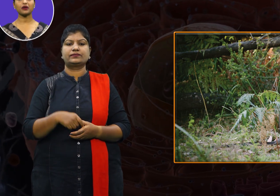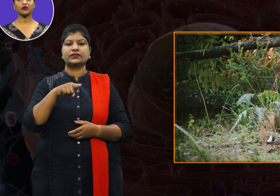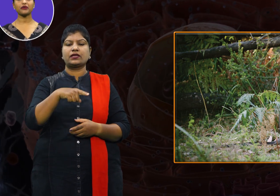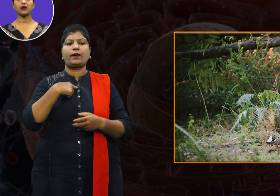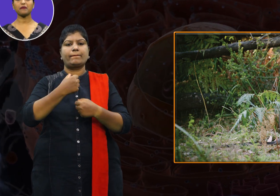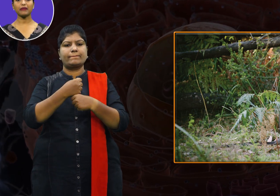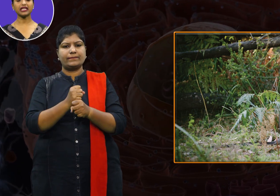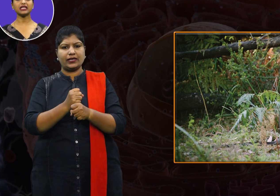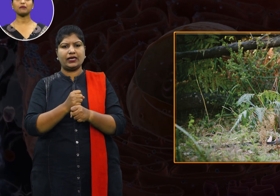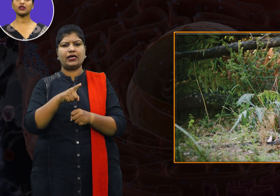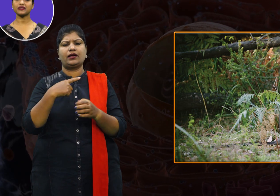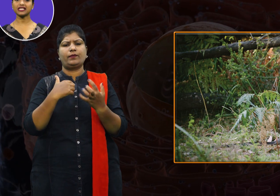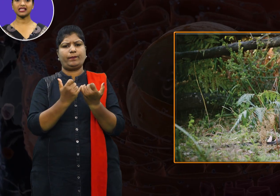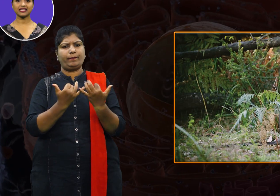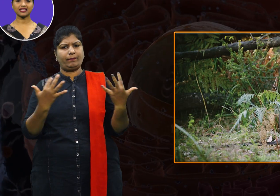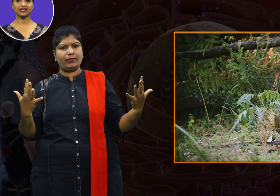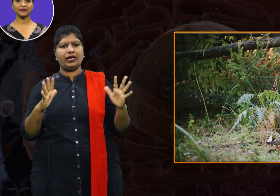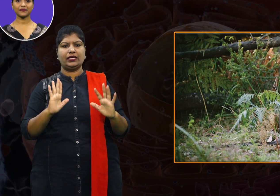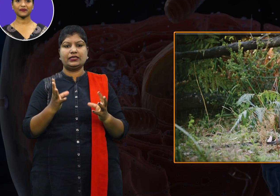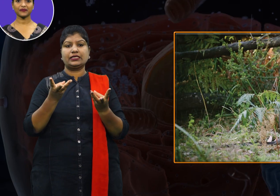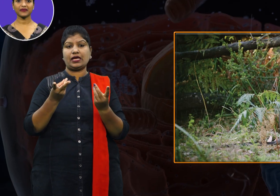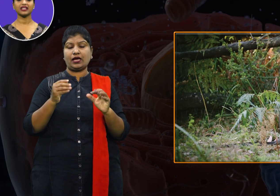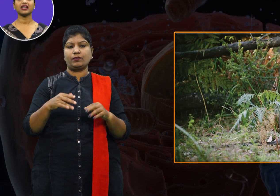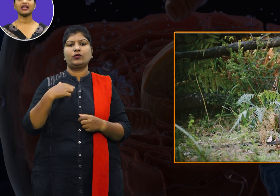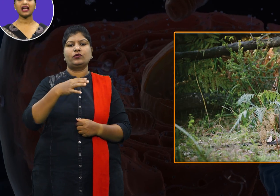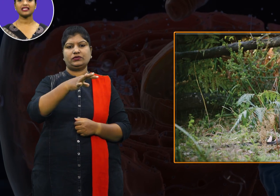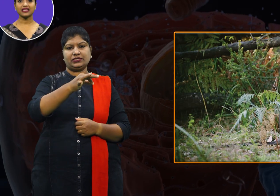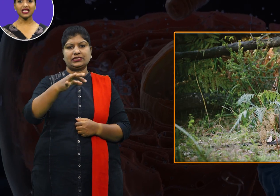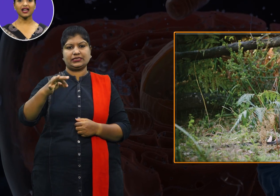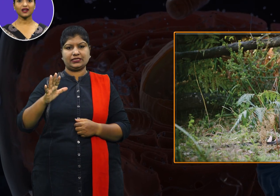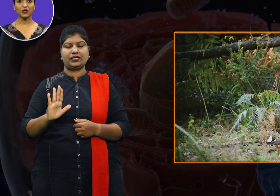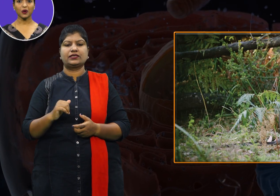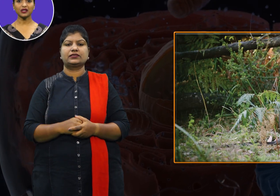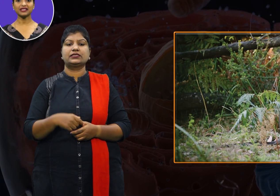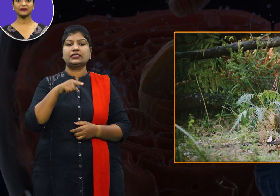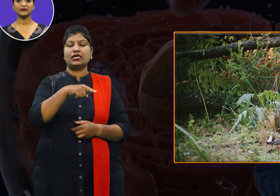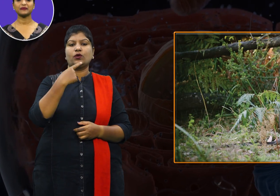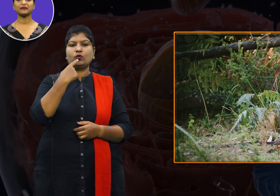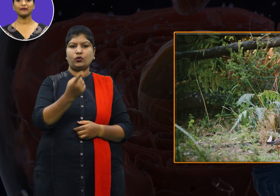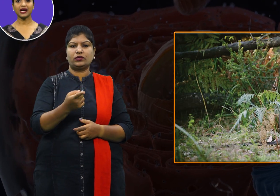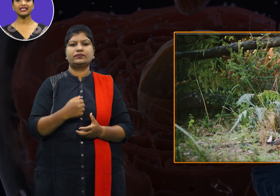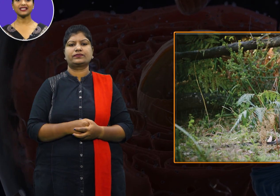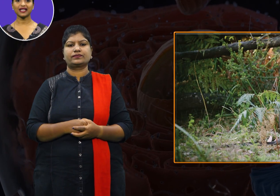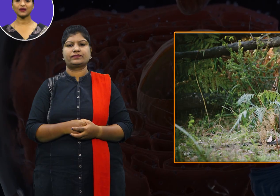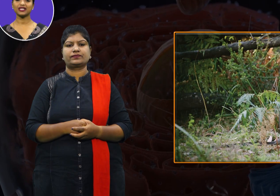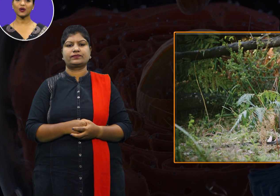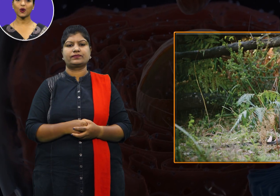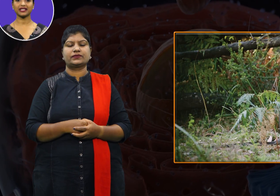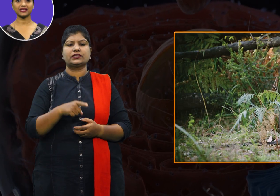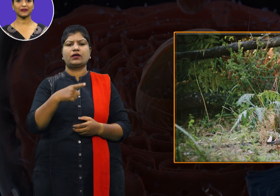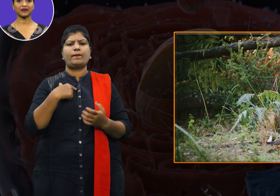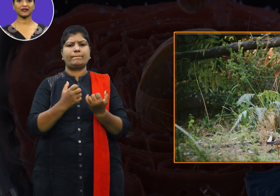made of many number of cells and they are called